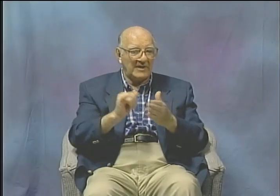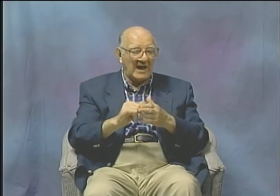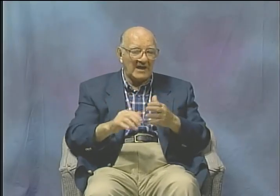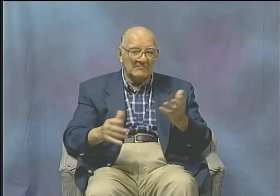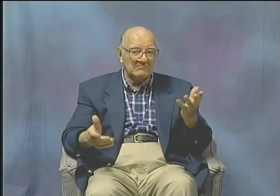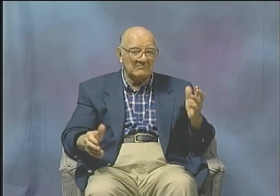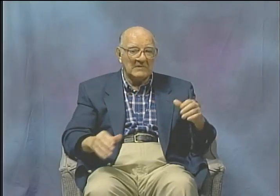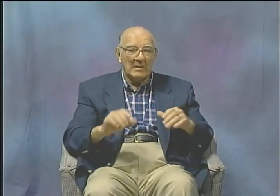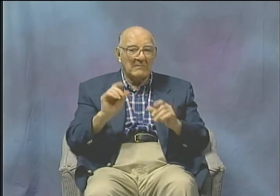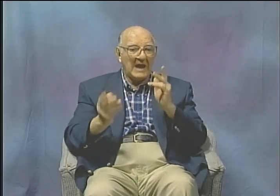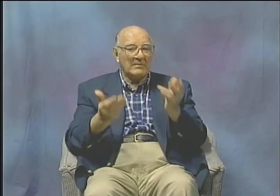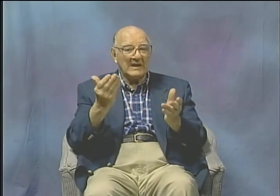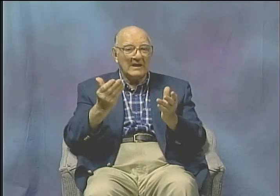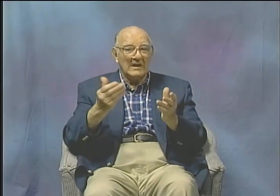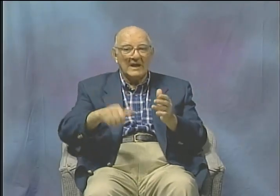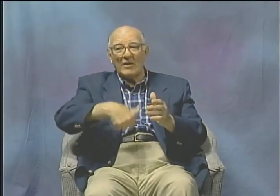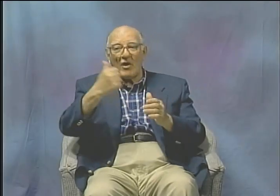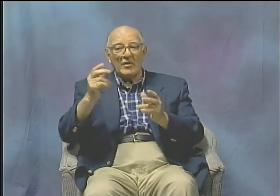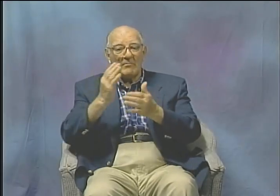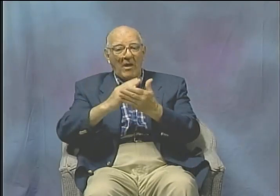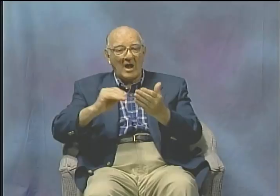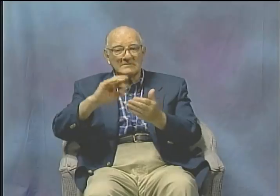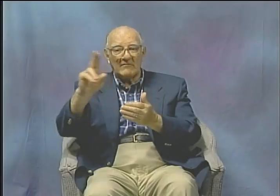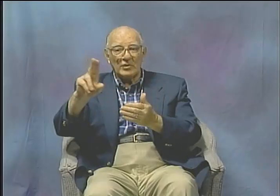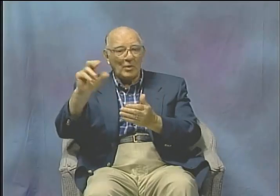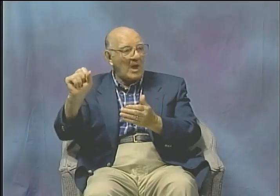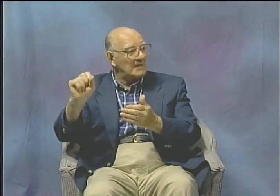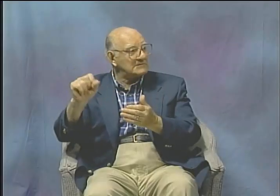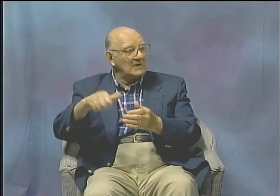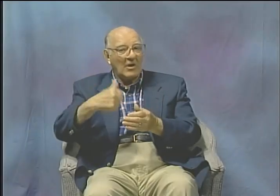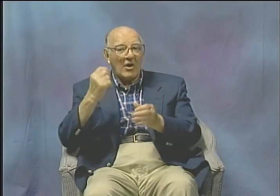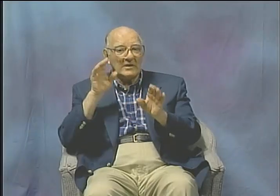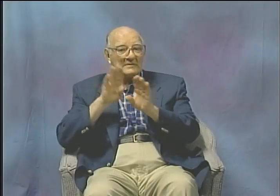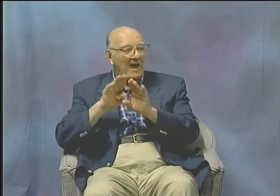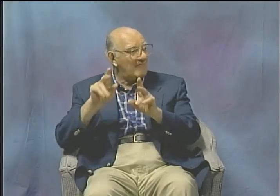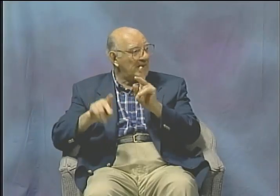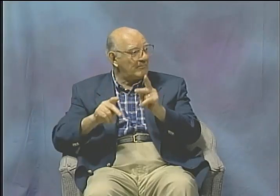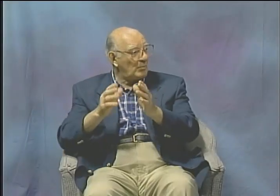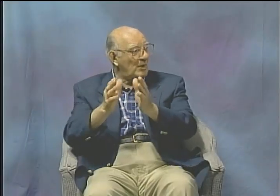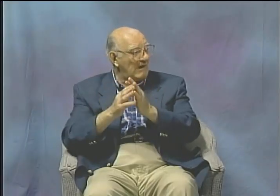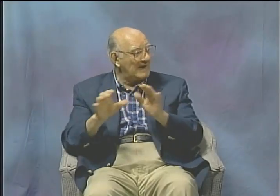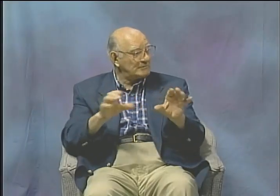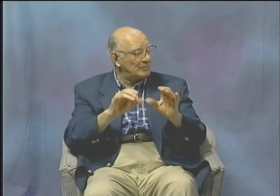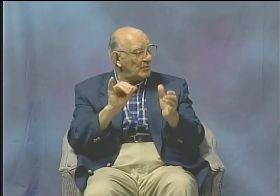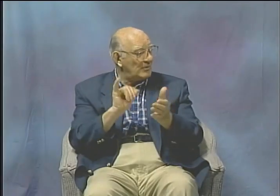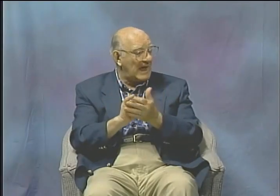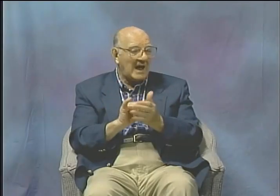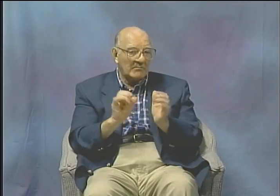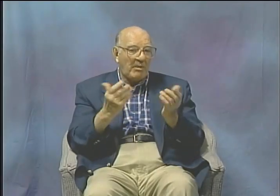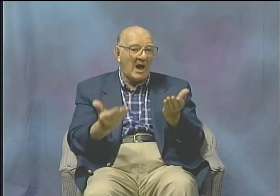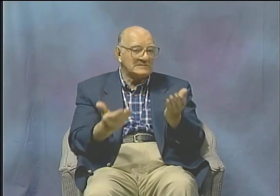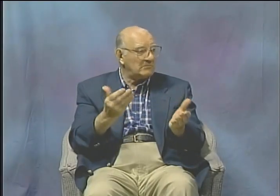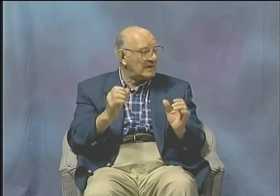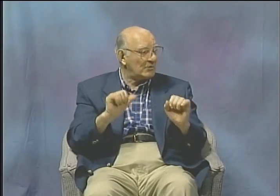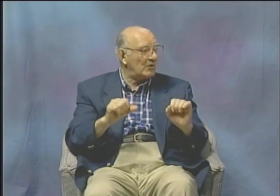that. Maybe in other parts of the U.S. or the deaf people were asked to do that, possibly, could